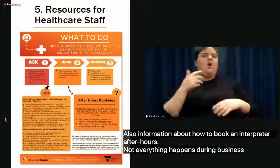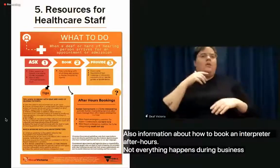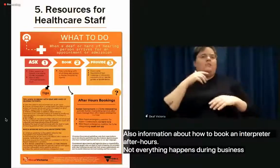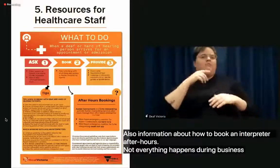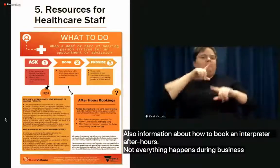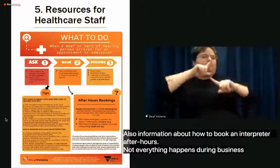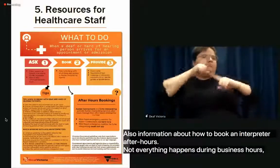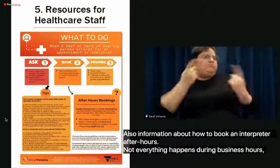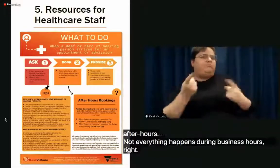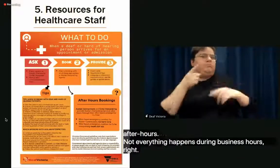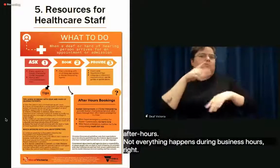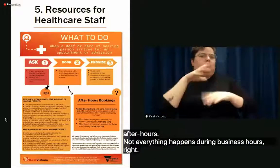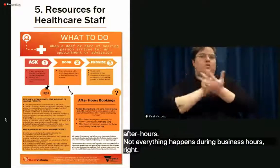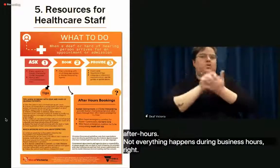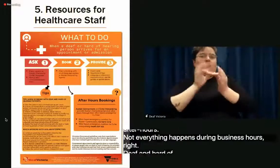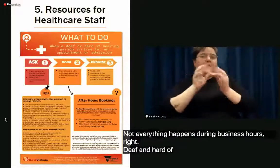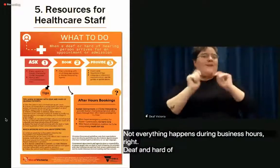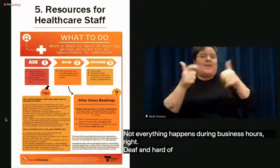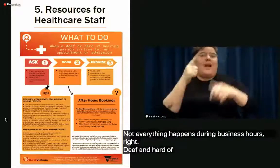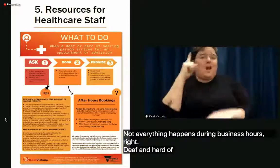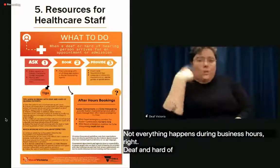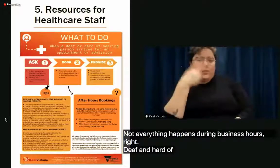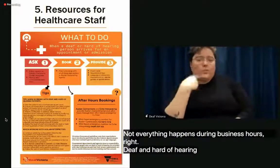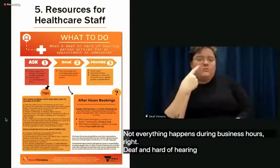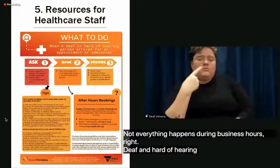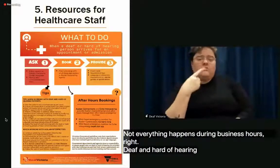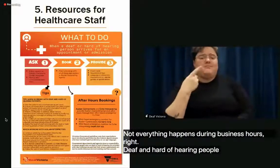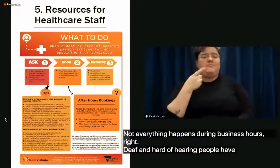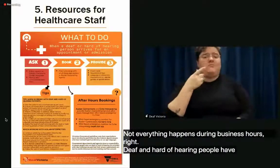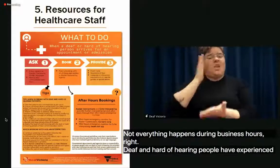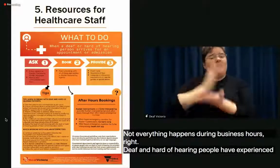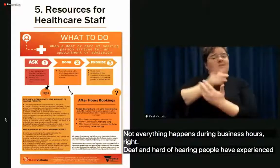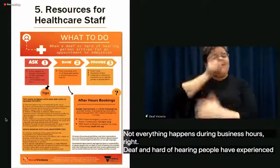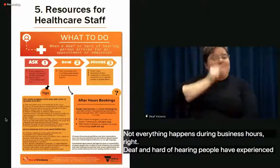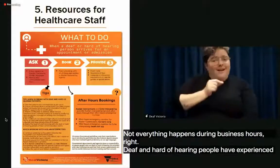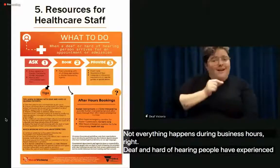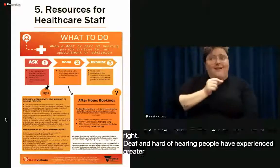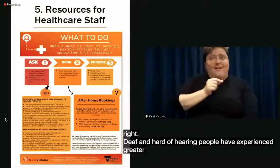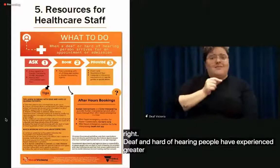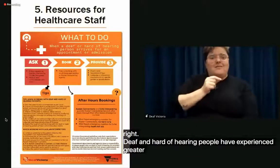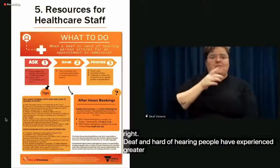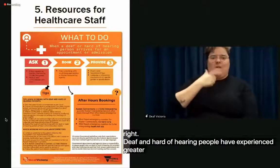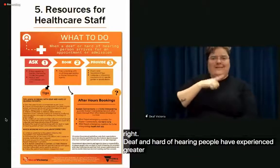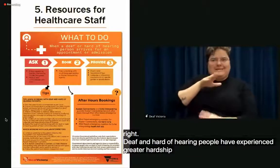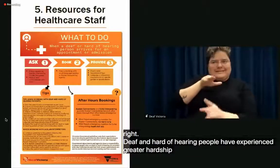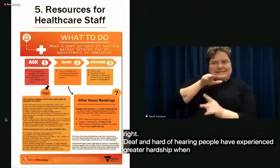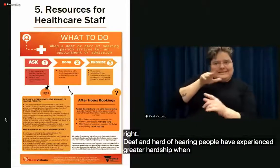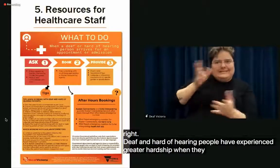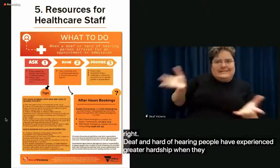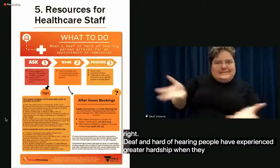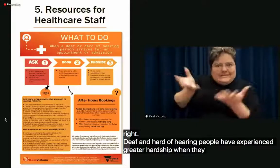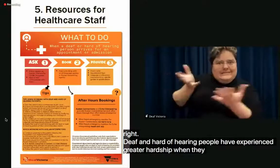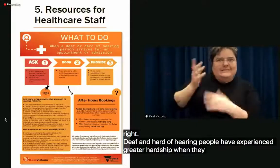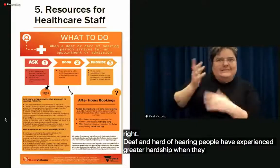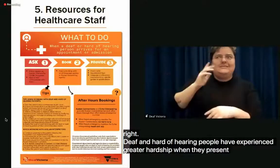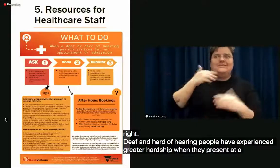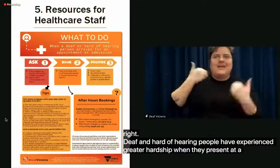hardship when they present at a hospital after business hours, because often hospital staff have told them, can't